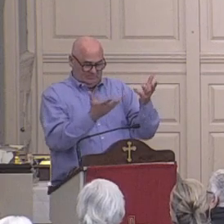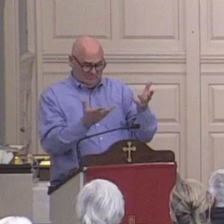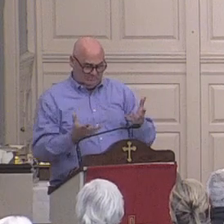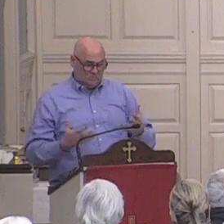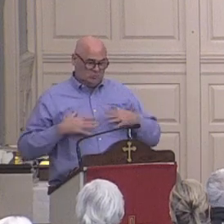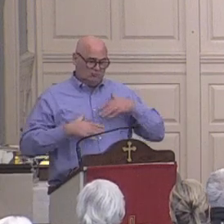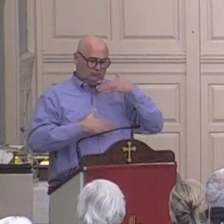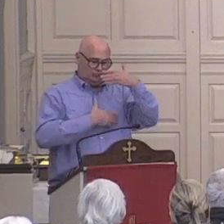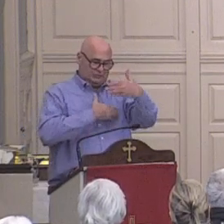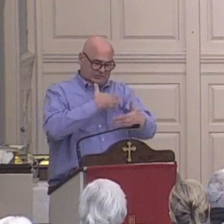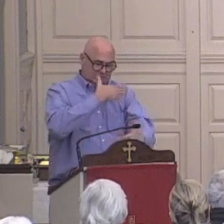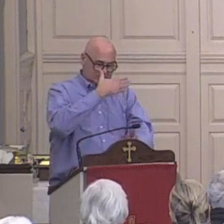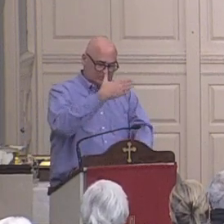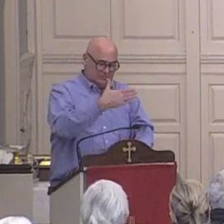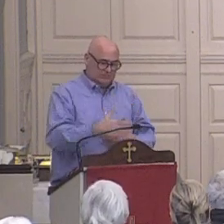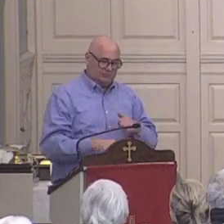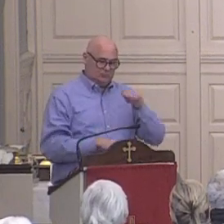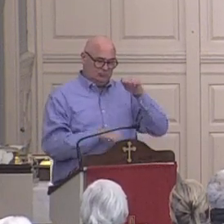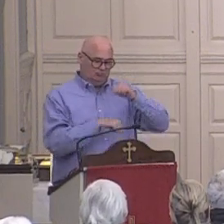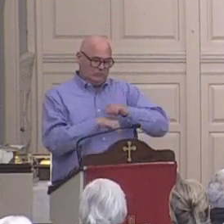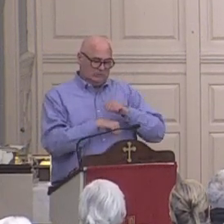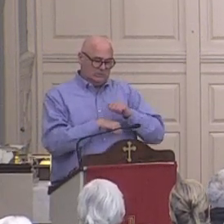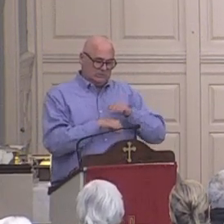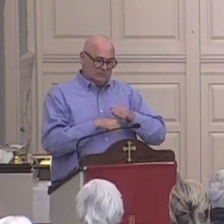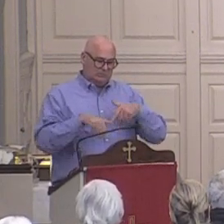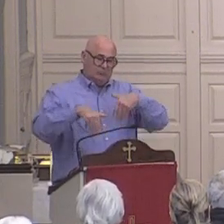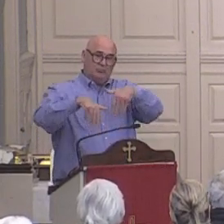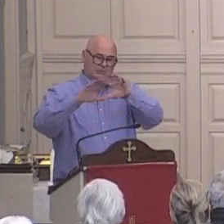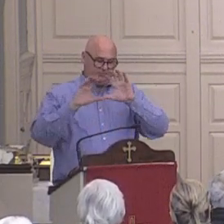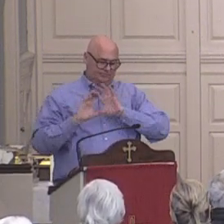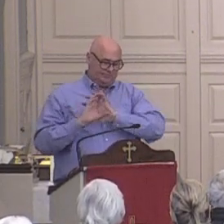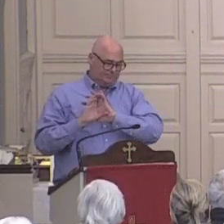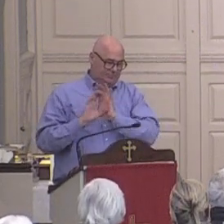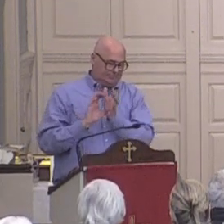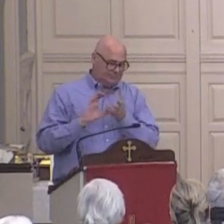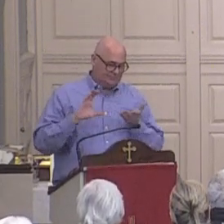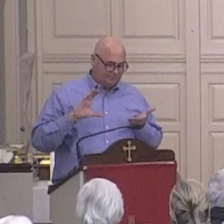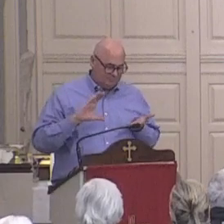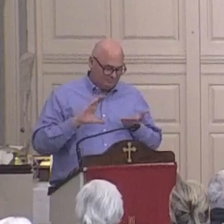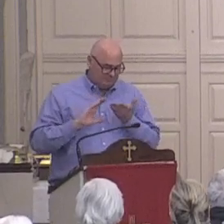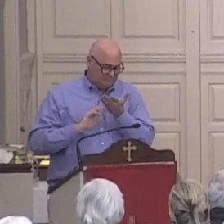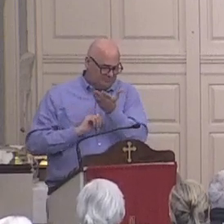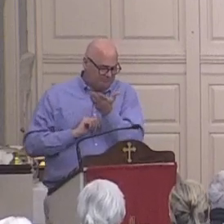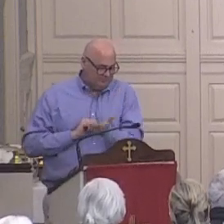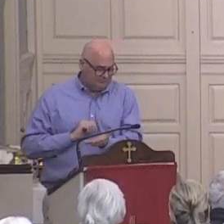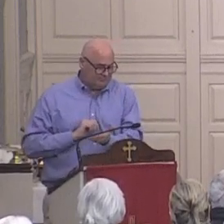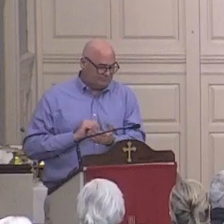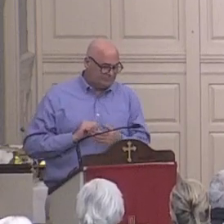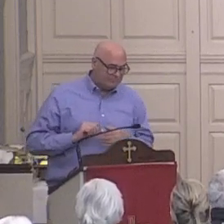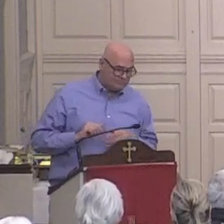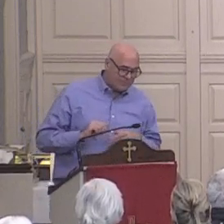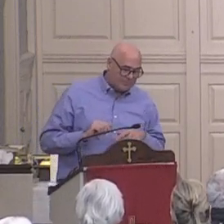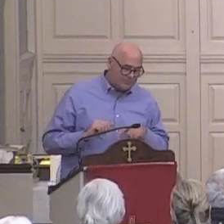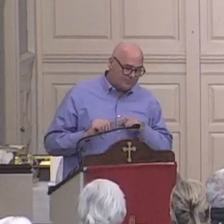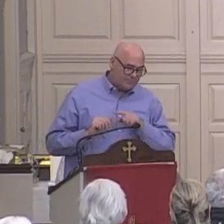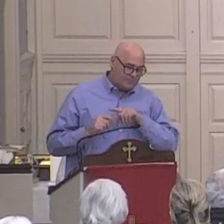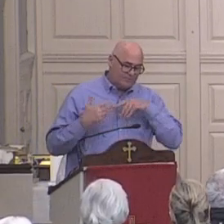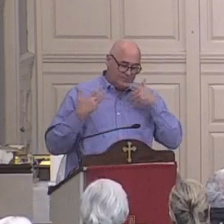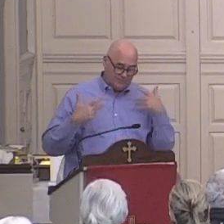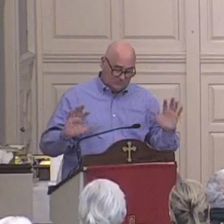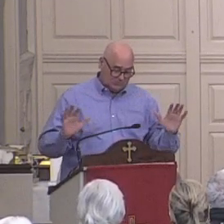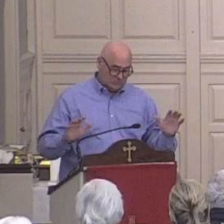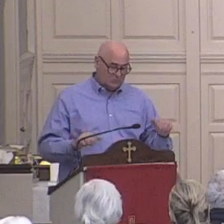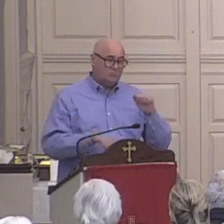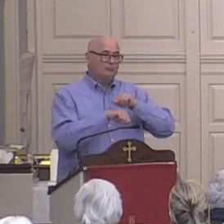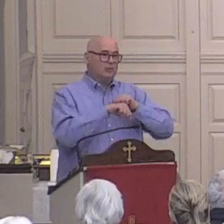he took him down, wrapped him in the linen cloth, and laid him in a tomb that had been